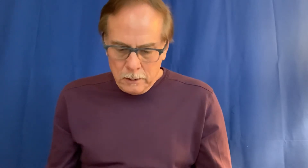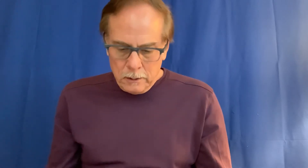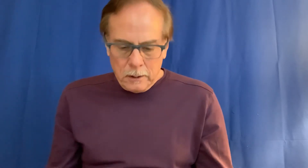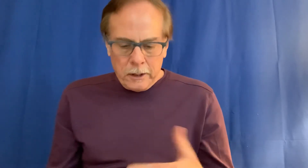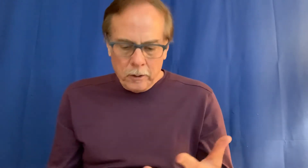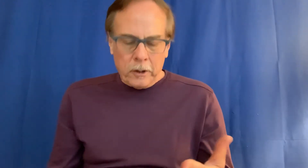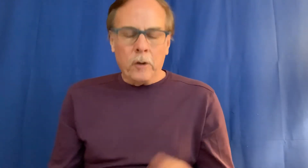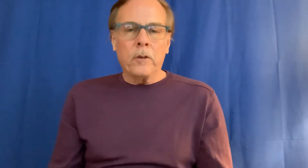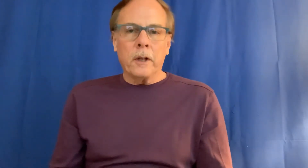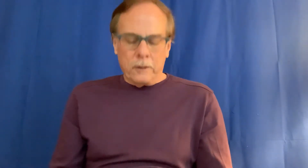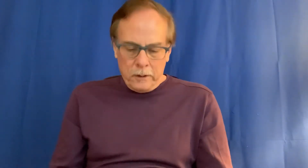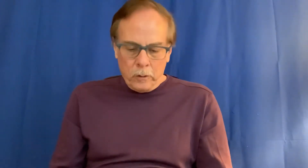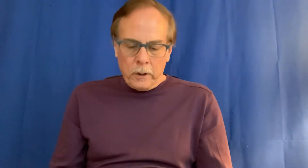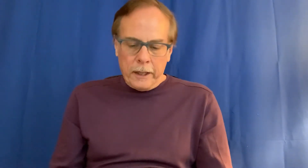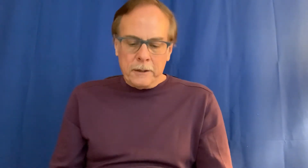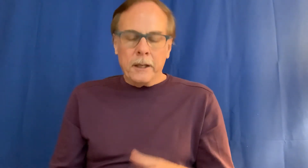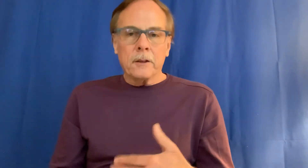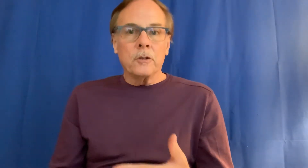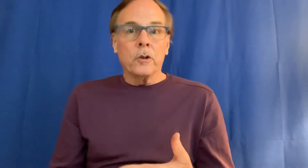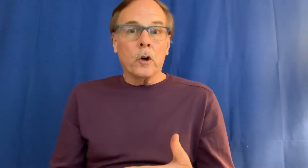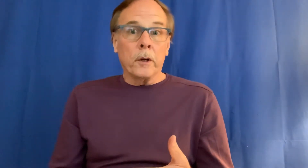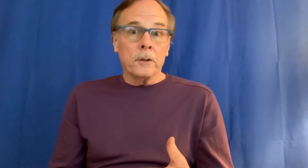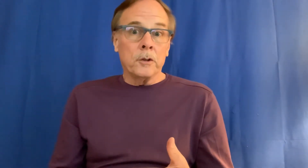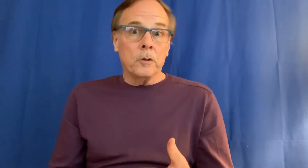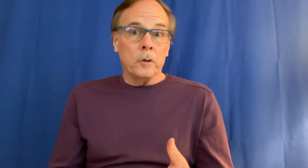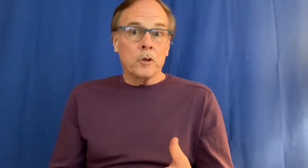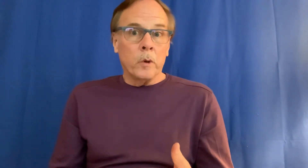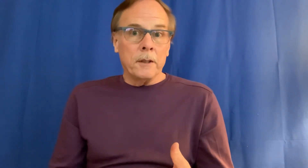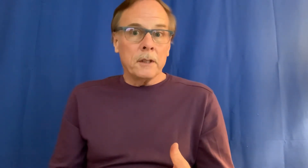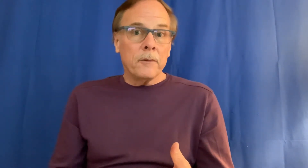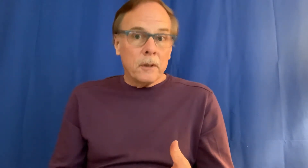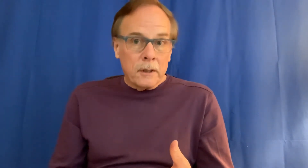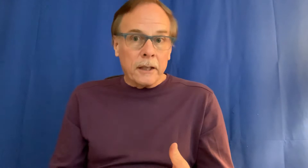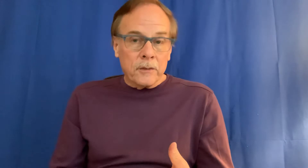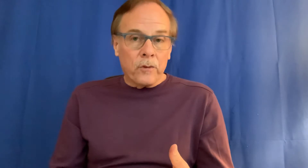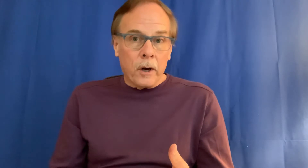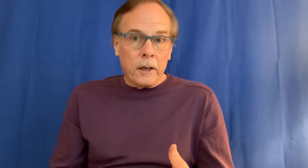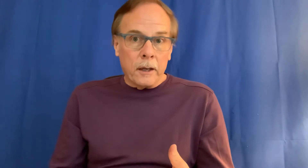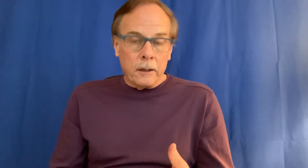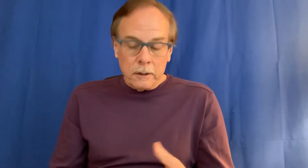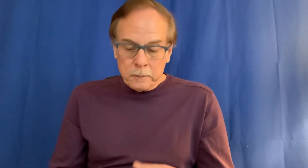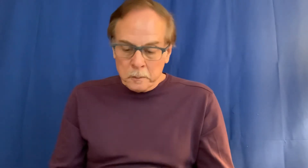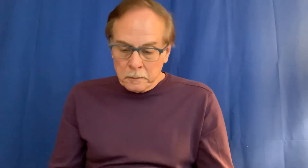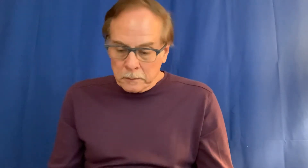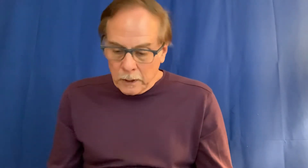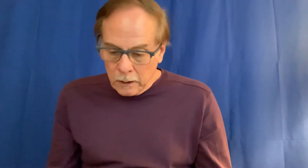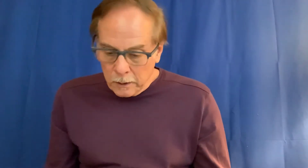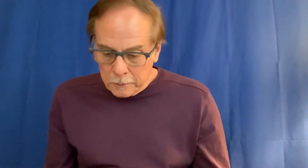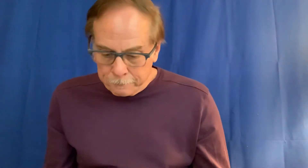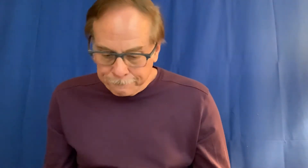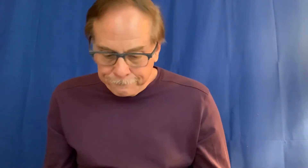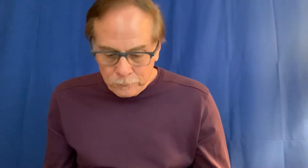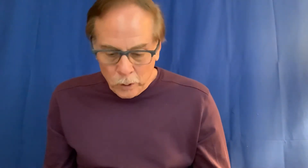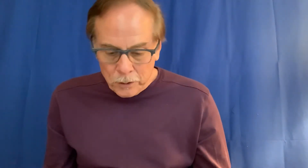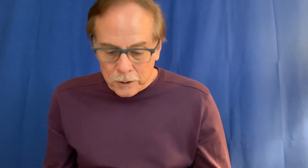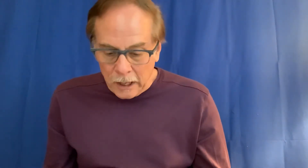And here they go for like on the 18th, and you're going to the 27th next Friday, which is kind